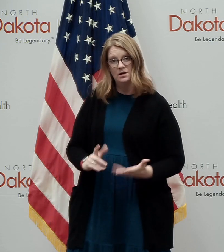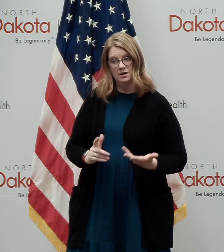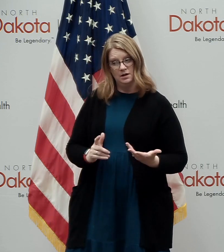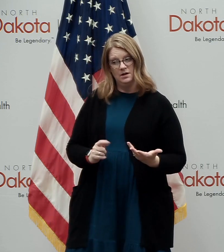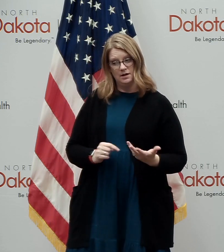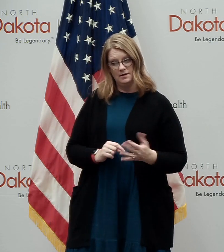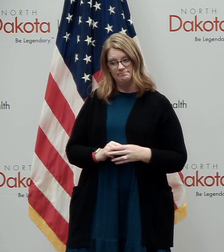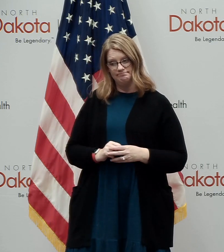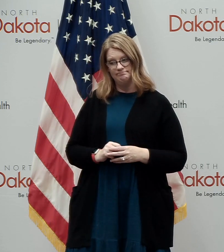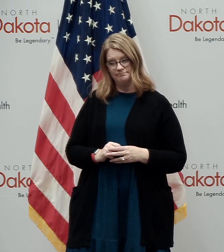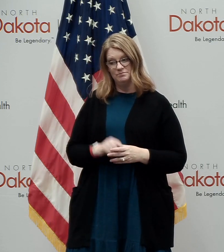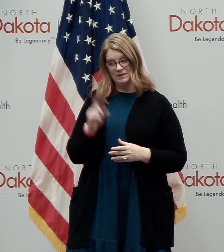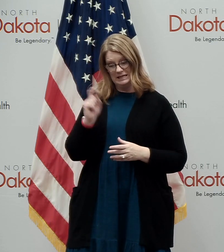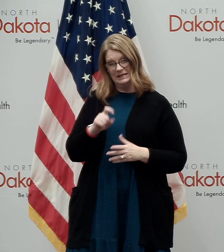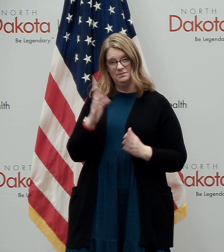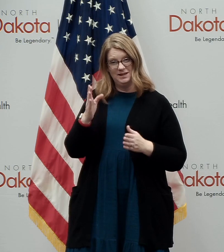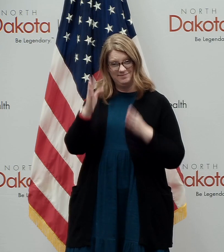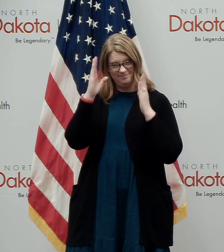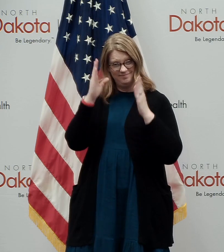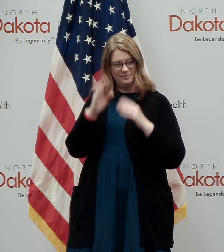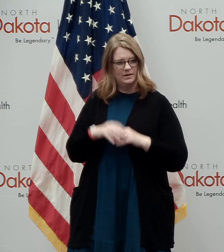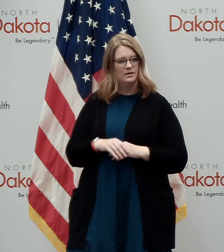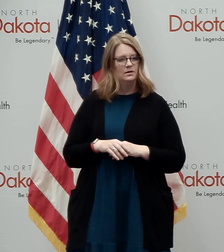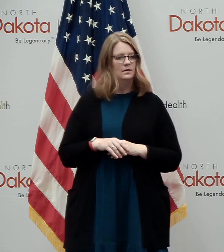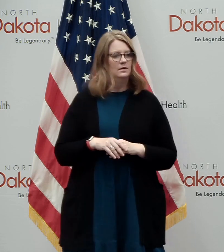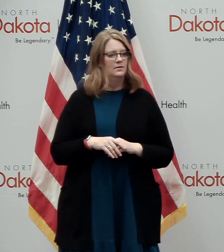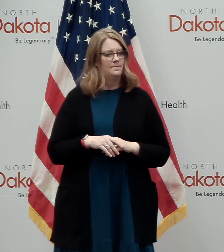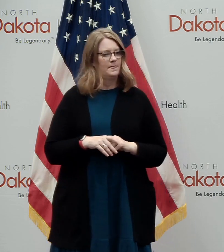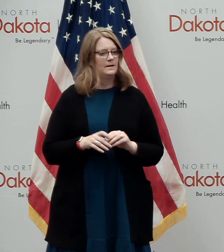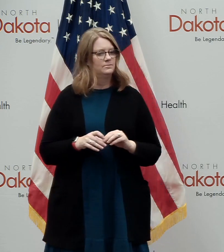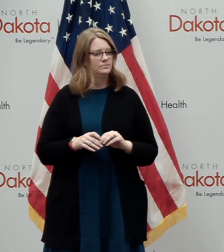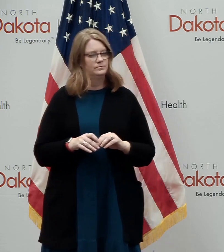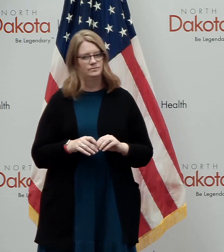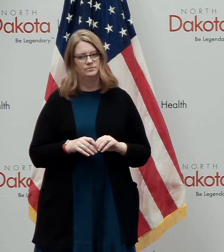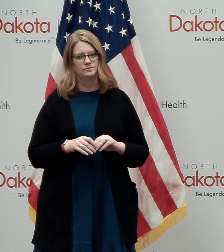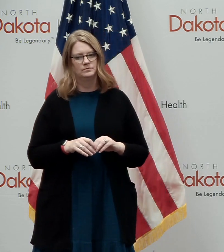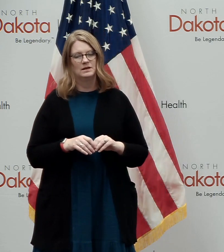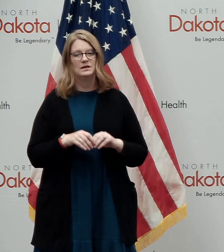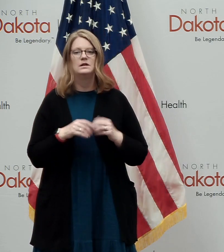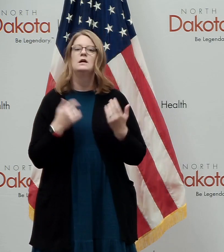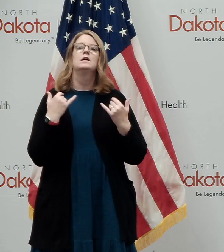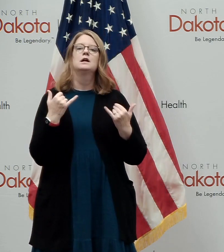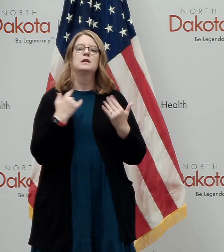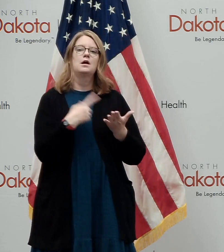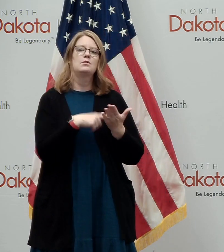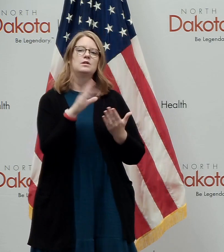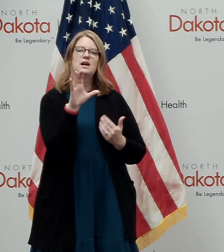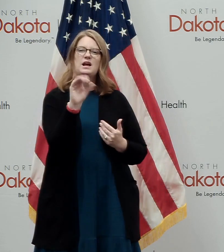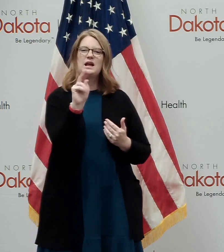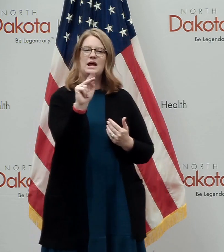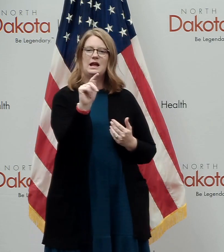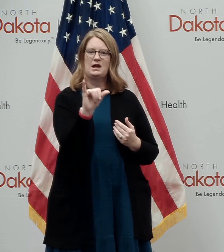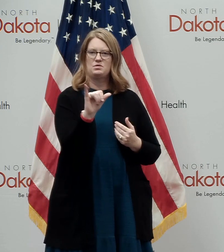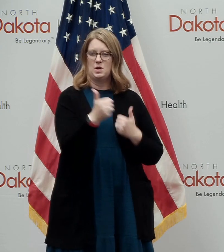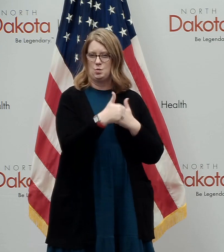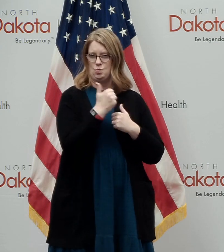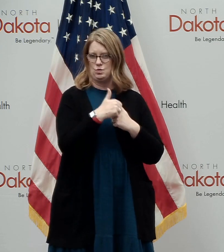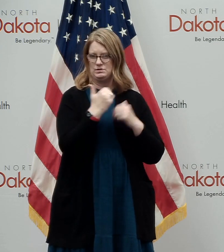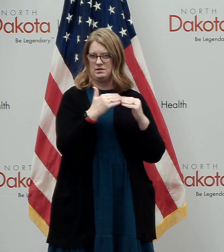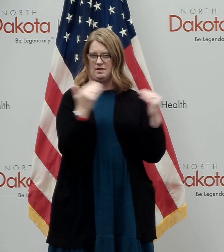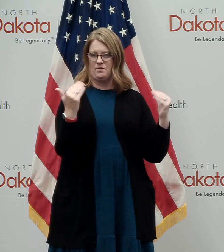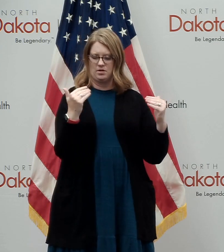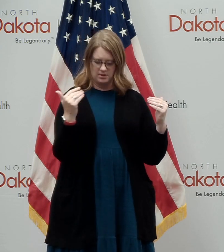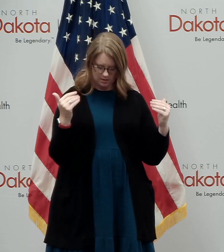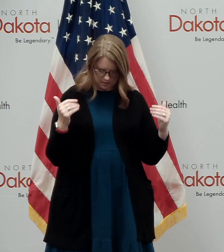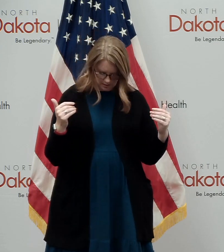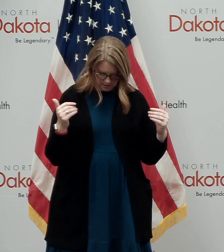vulnerable. Okay, well, let's jump into the county risk levels. As you know, in our state, we've got